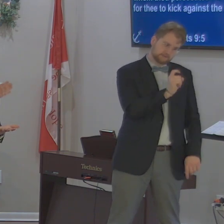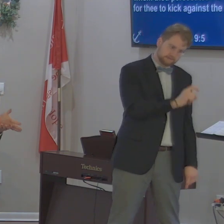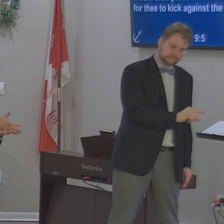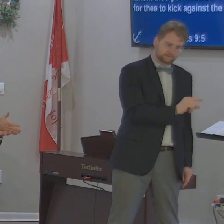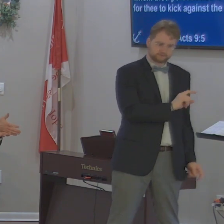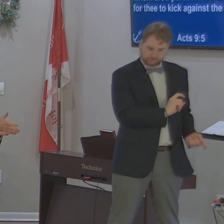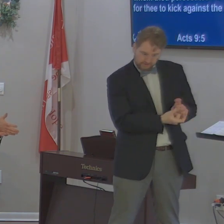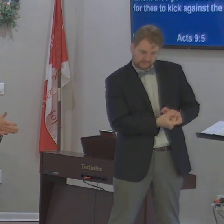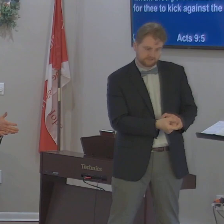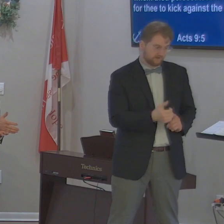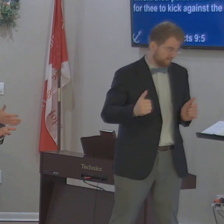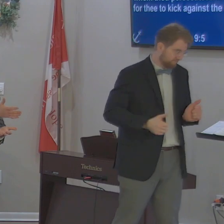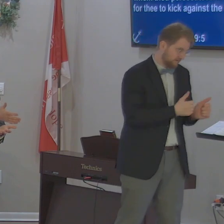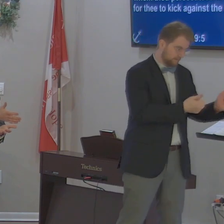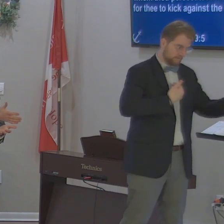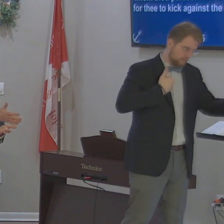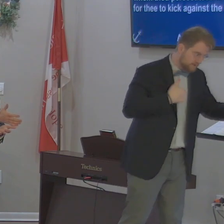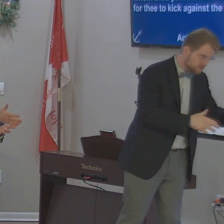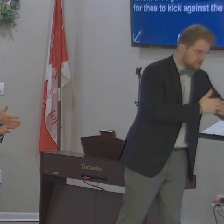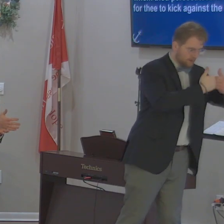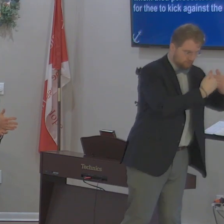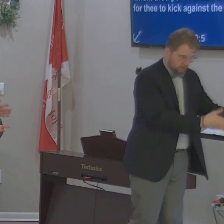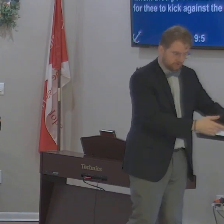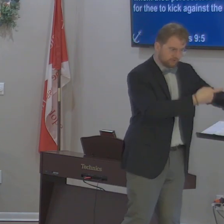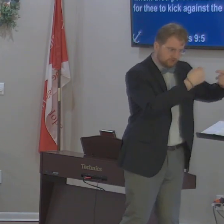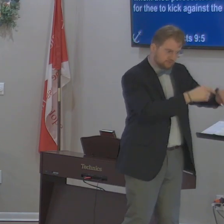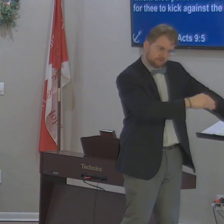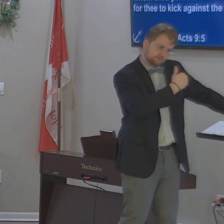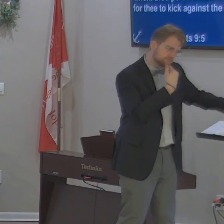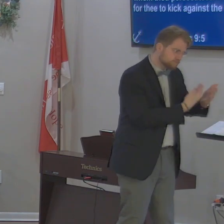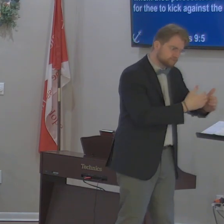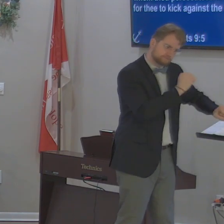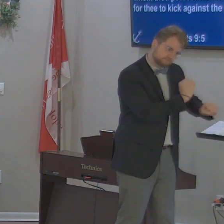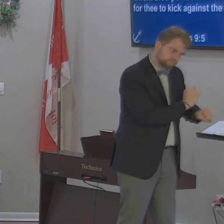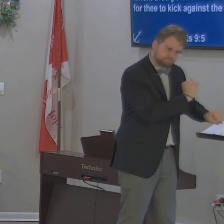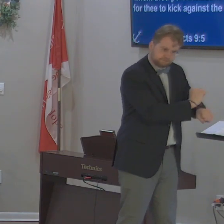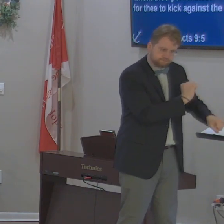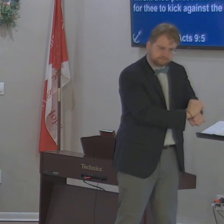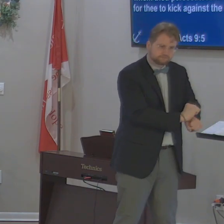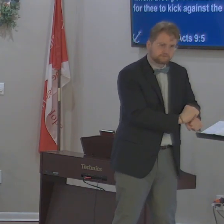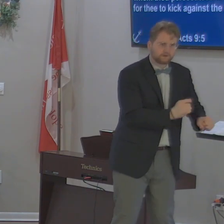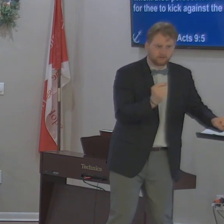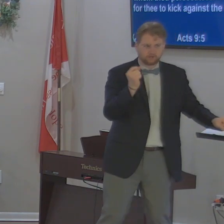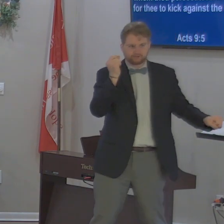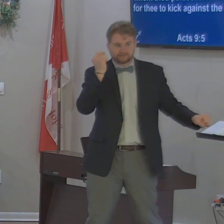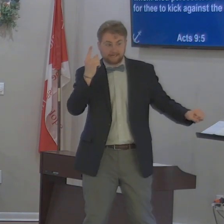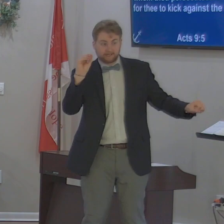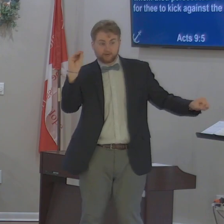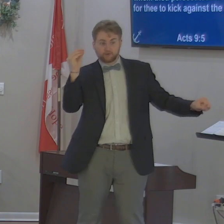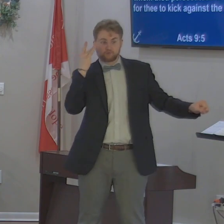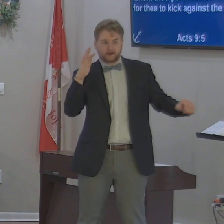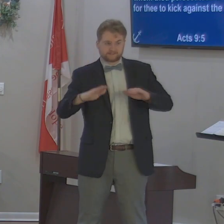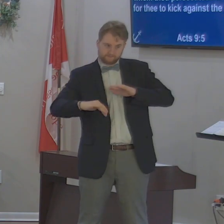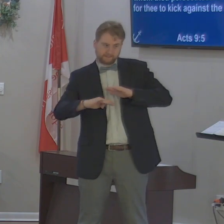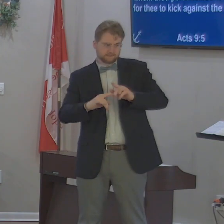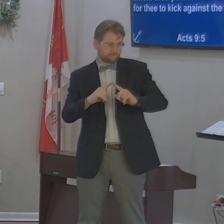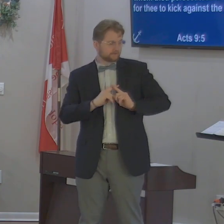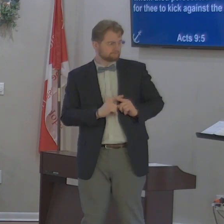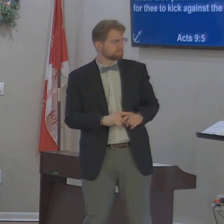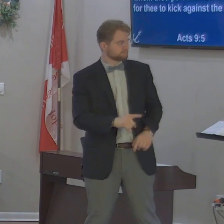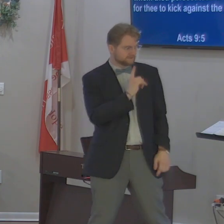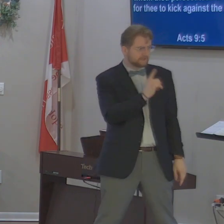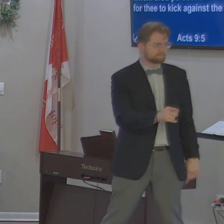lost, following religion, trying to find goodness in himself, to understanding a grace-based salvation, which he did. The Holy Spirit of